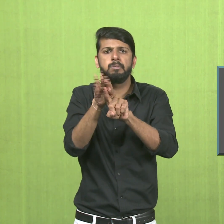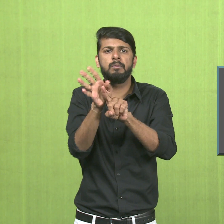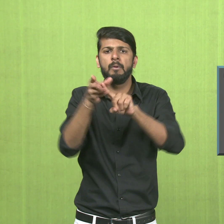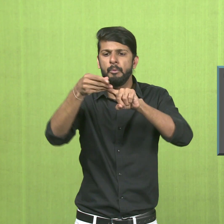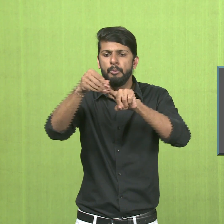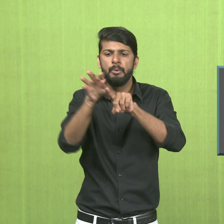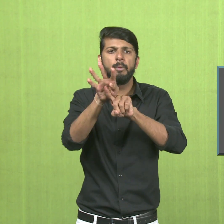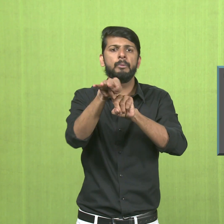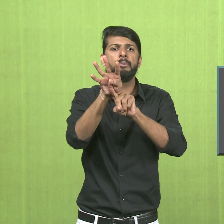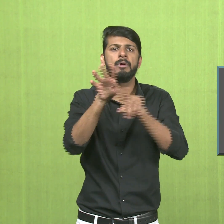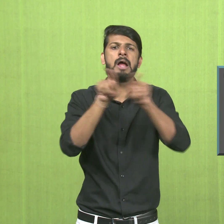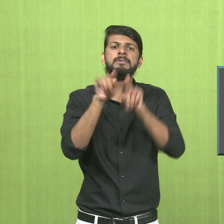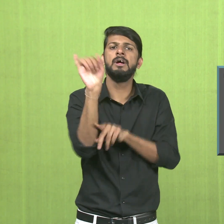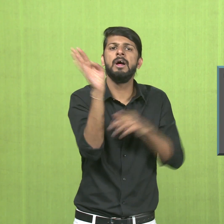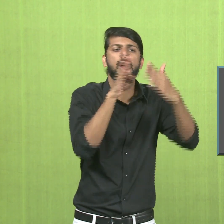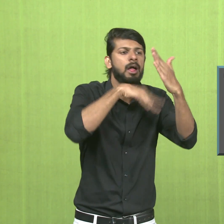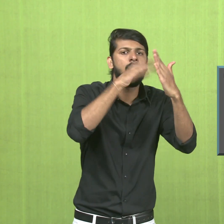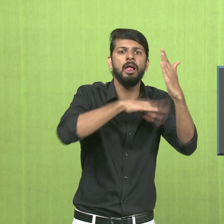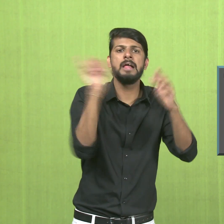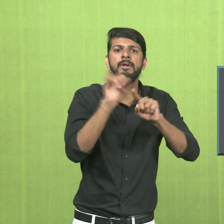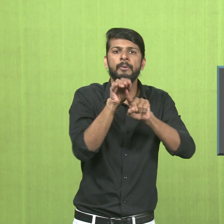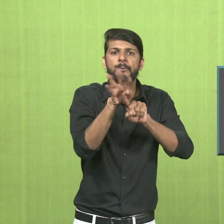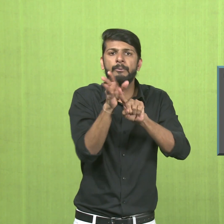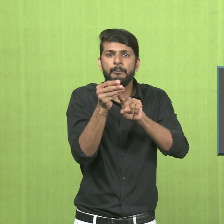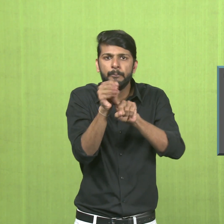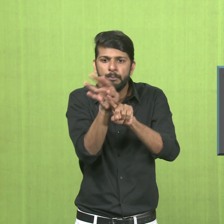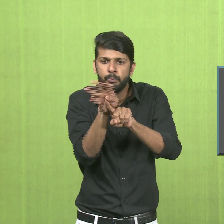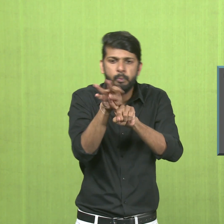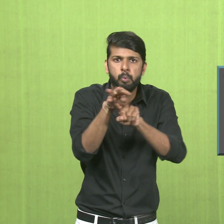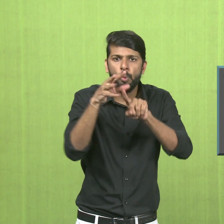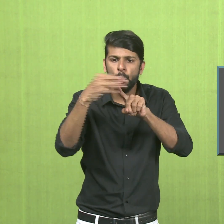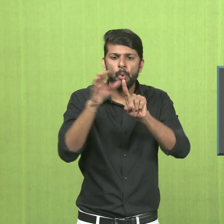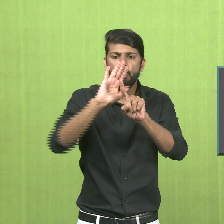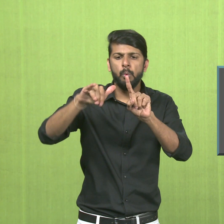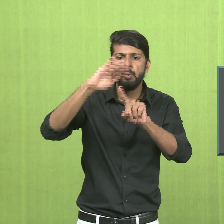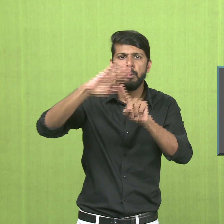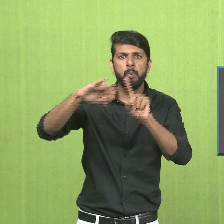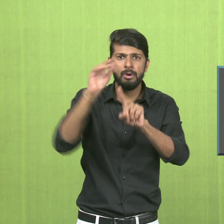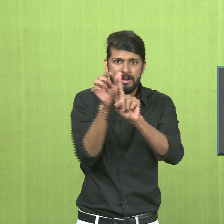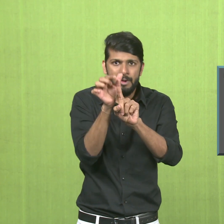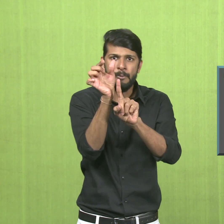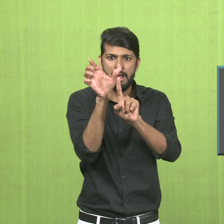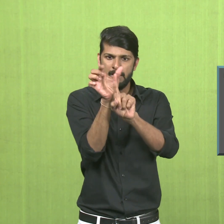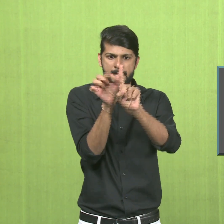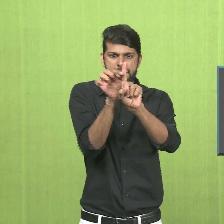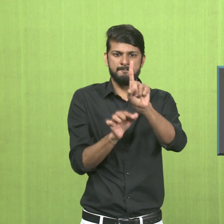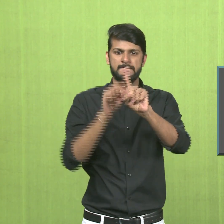stone or something to beat it, thrash it, and it becomes a fibrous mass, and that part